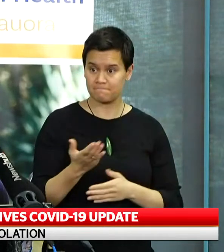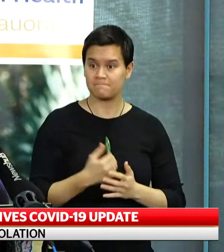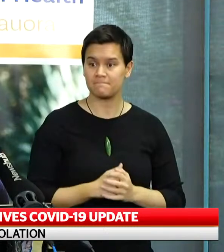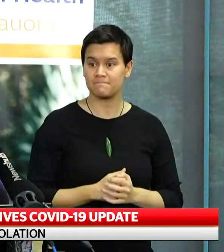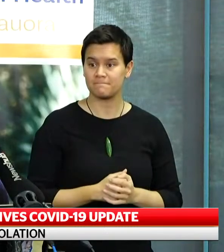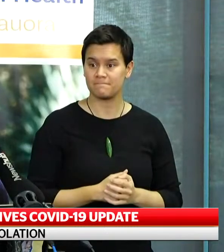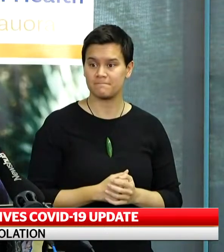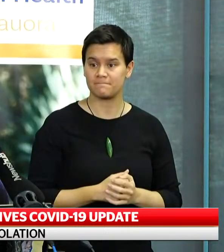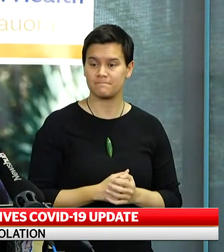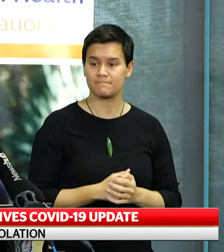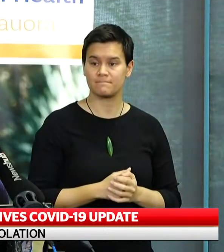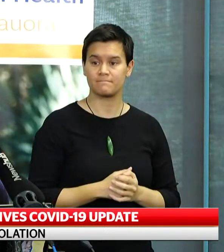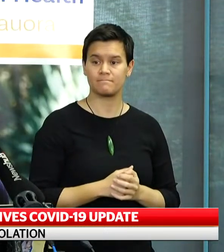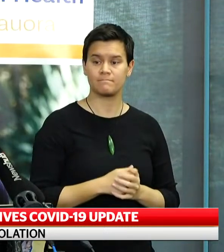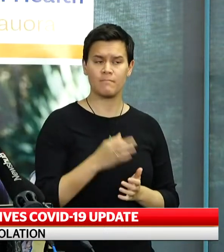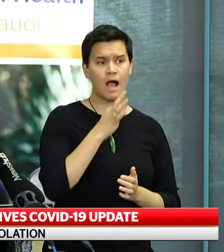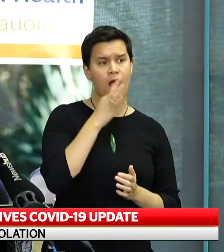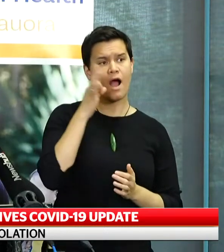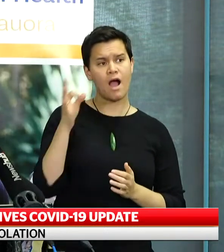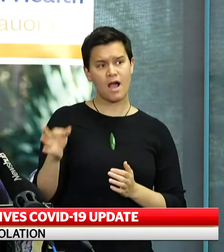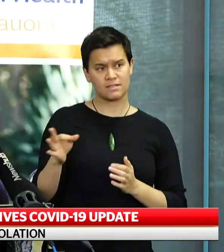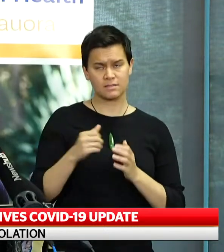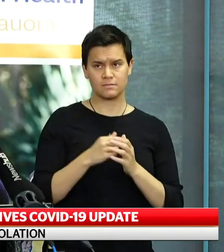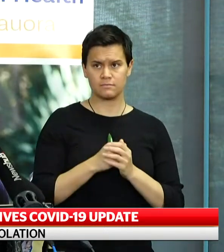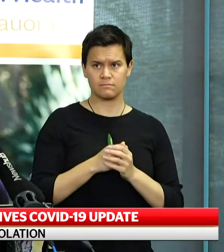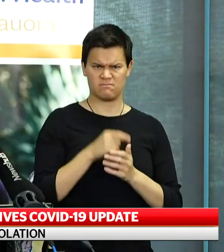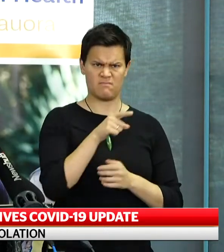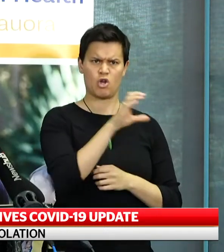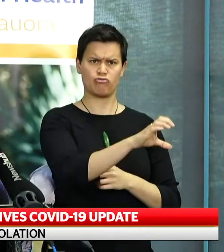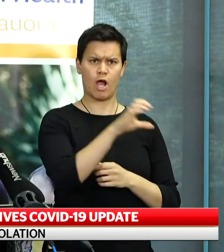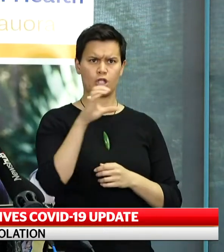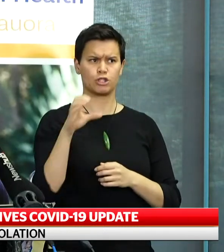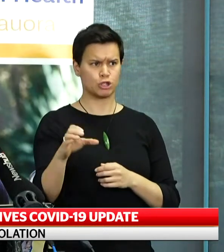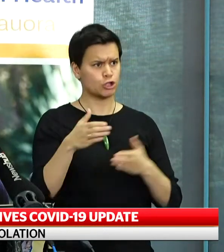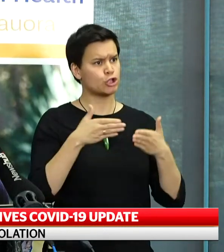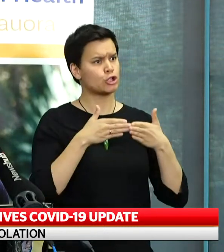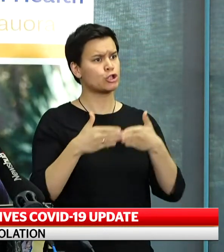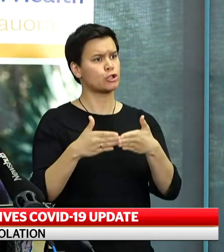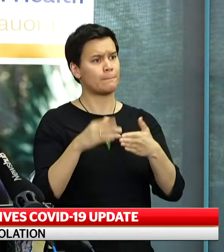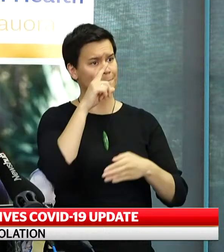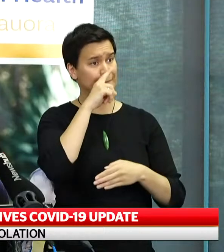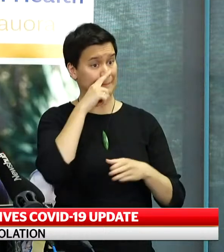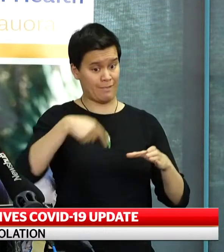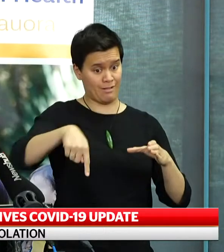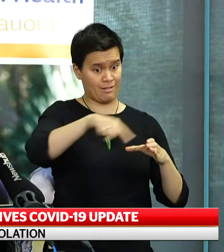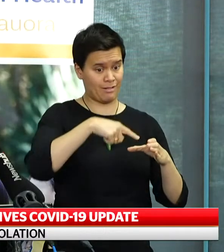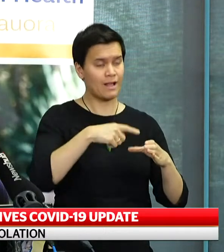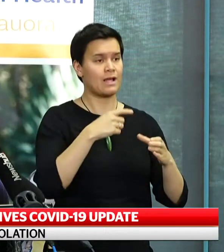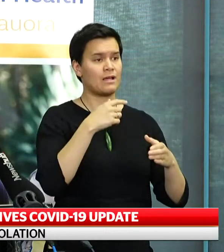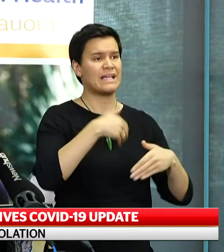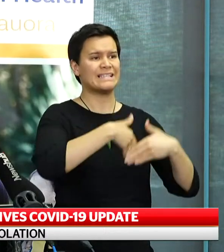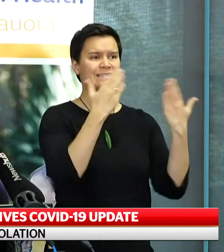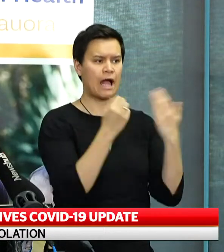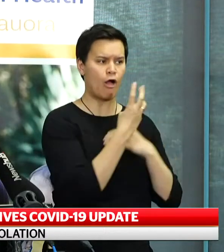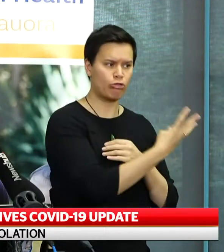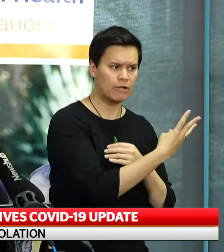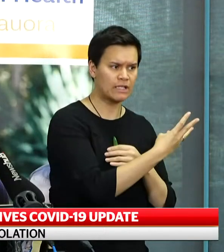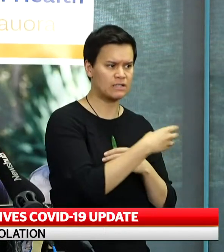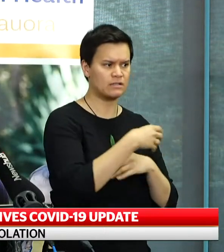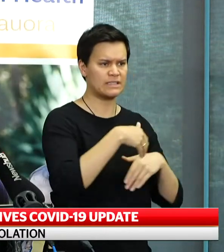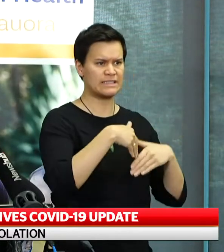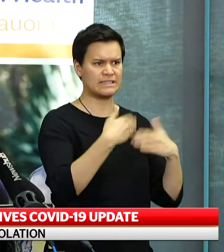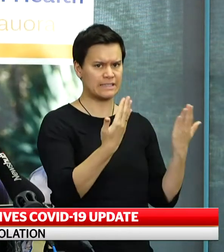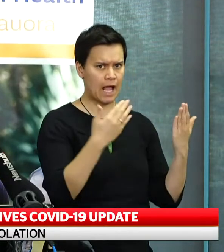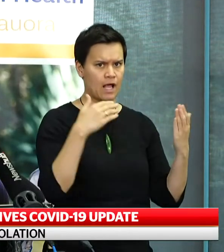Please. Yeah. Have you made any changes at this stage of your review into the testing of foreign workers coming in with that